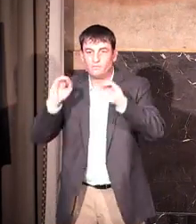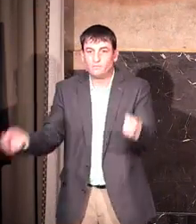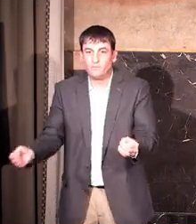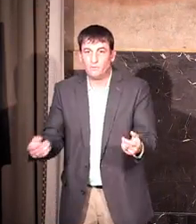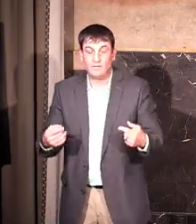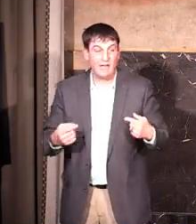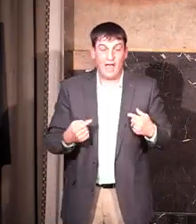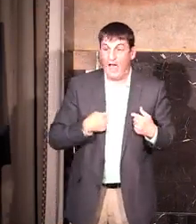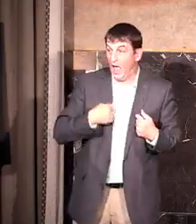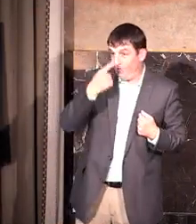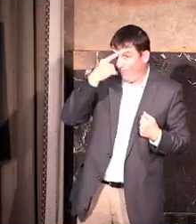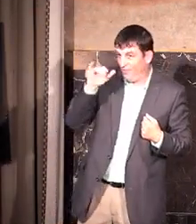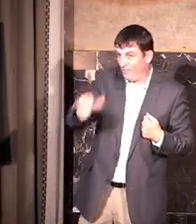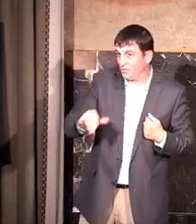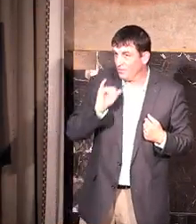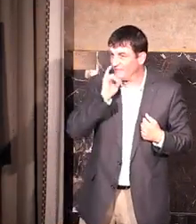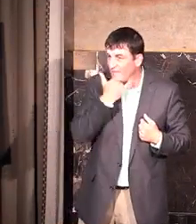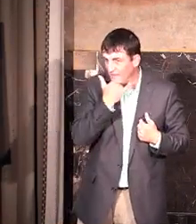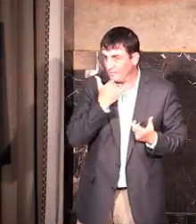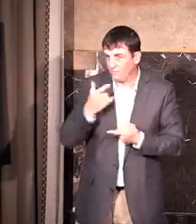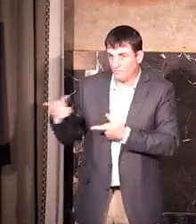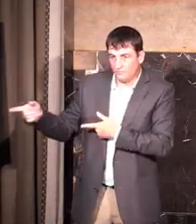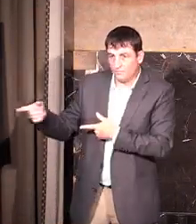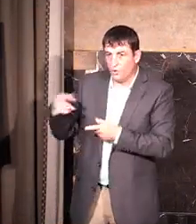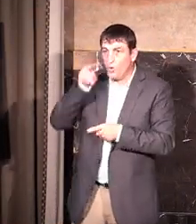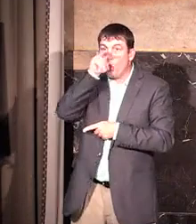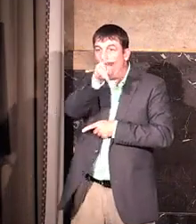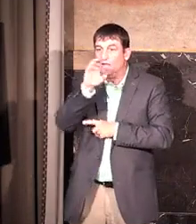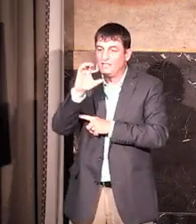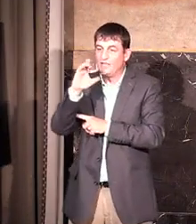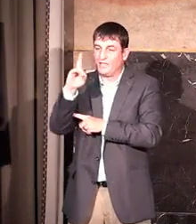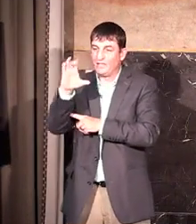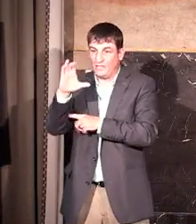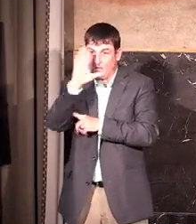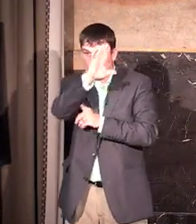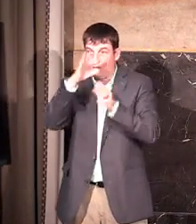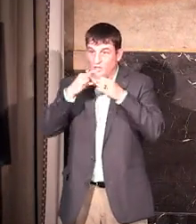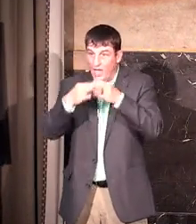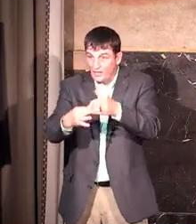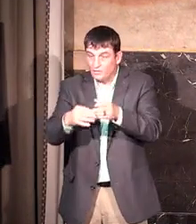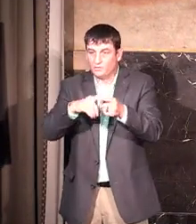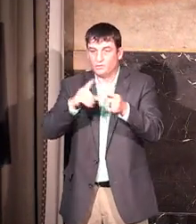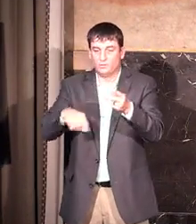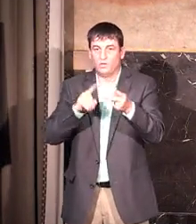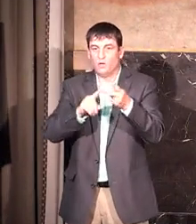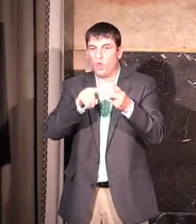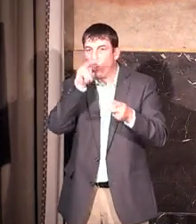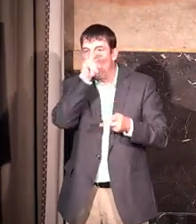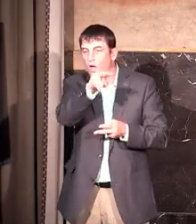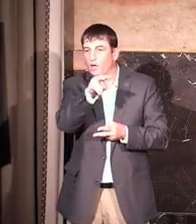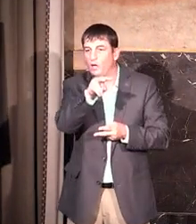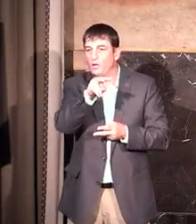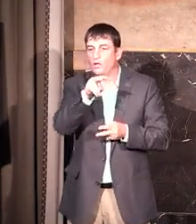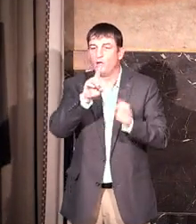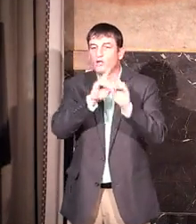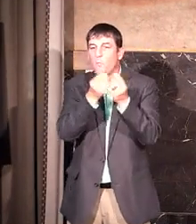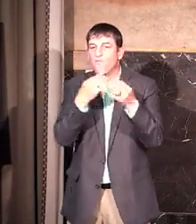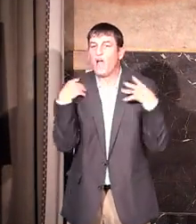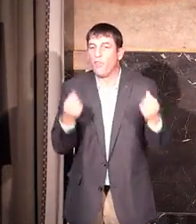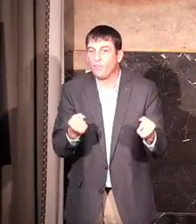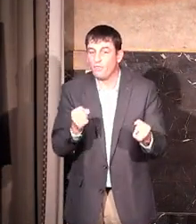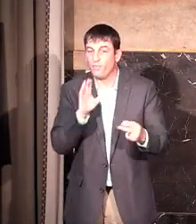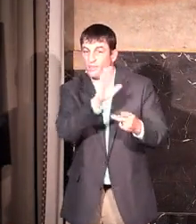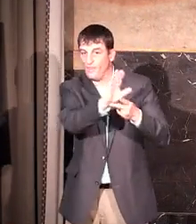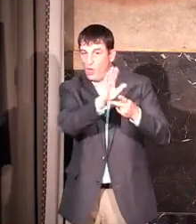what the CDC guidance is, and if you look at the Department of Health guidance and